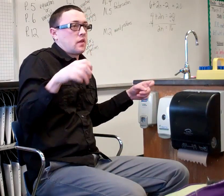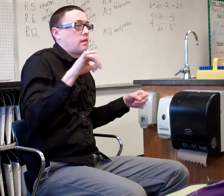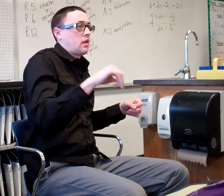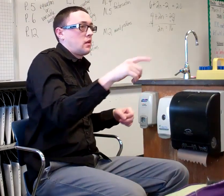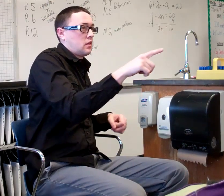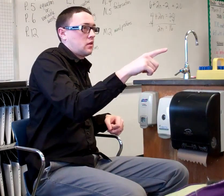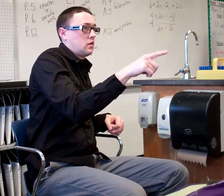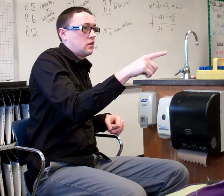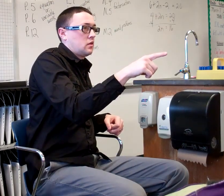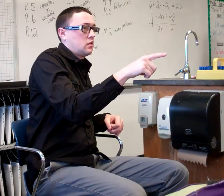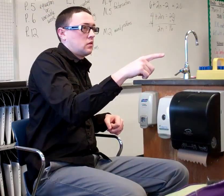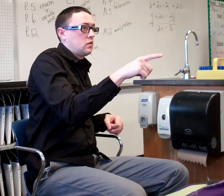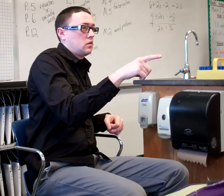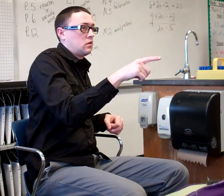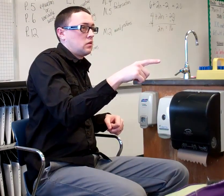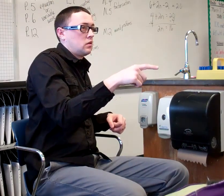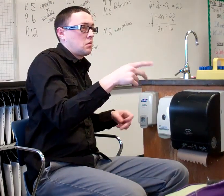What's the opposite of multiplying?